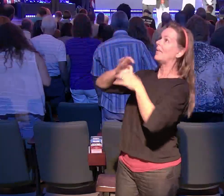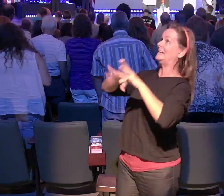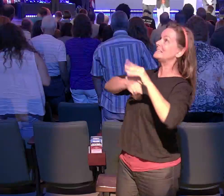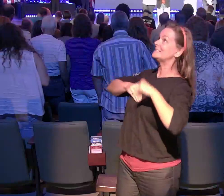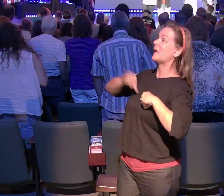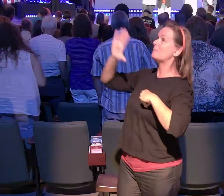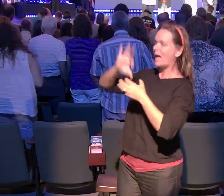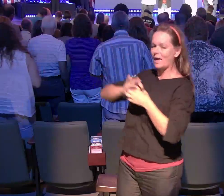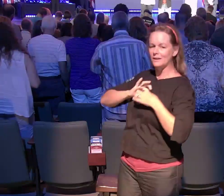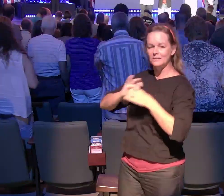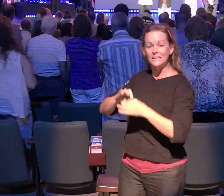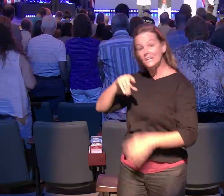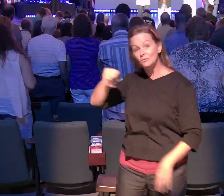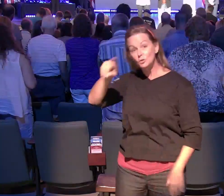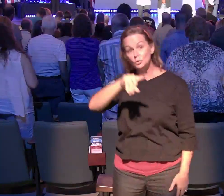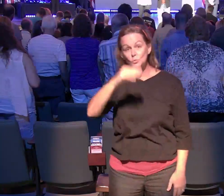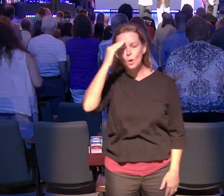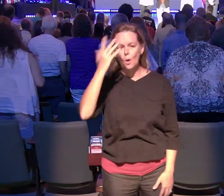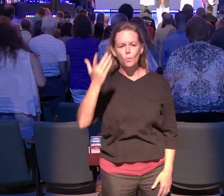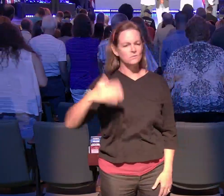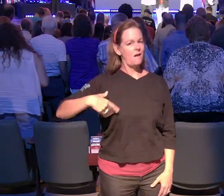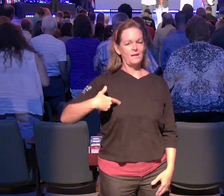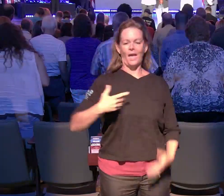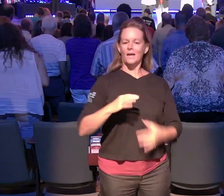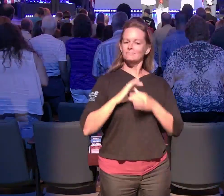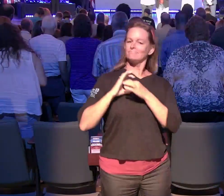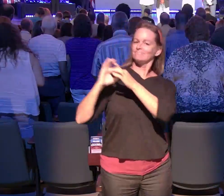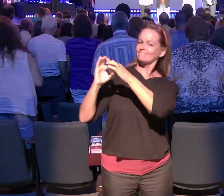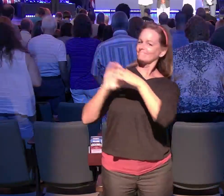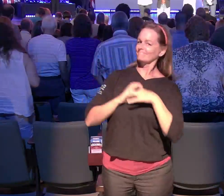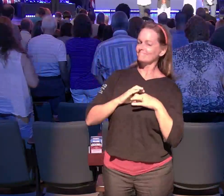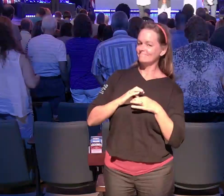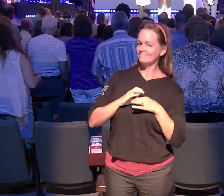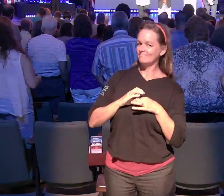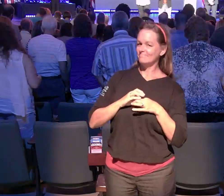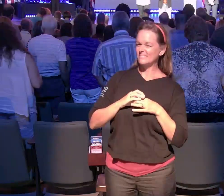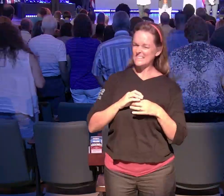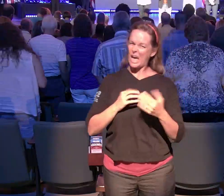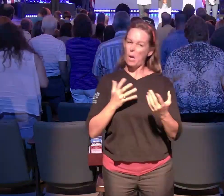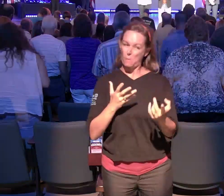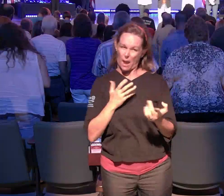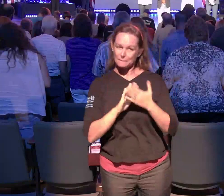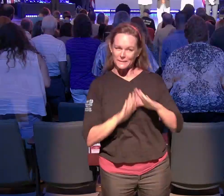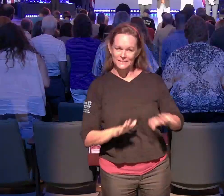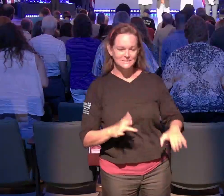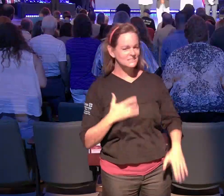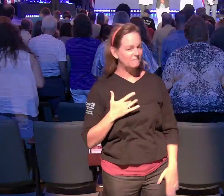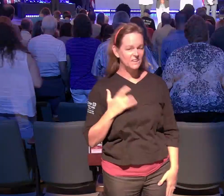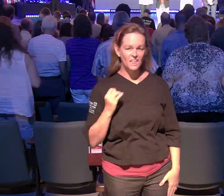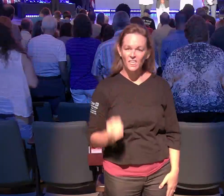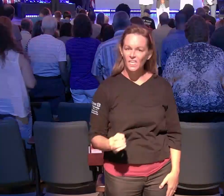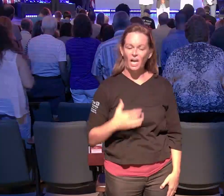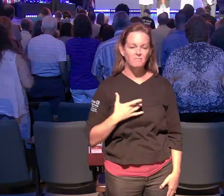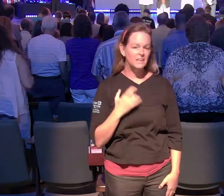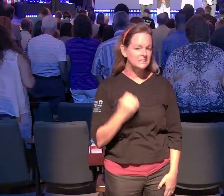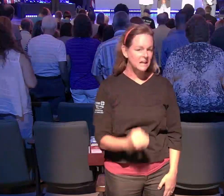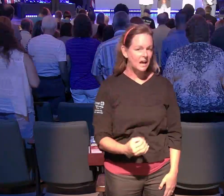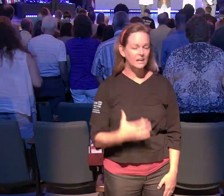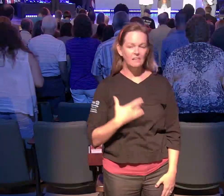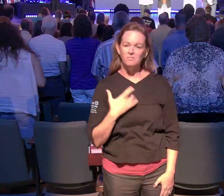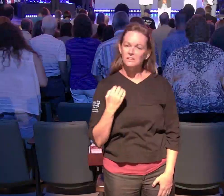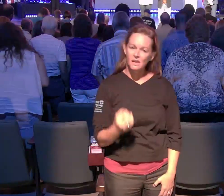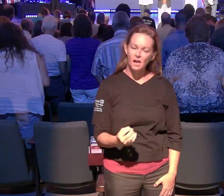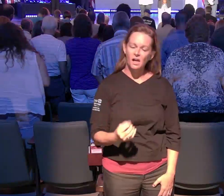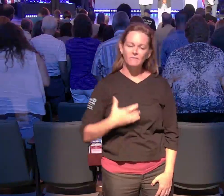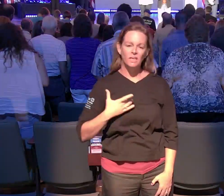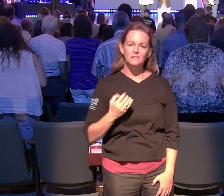in right relationship with God, that you can't experience peace because you don't know Jesus, we want to pray a prayer with you. There's a simple way for us